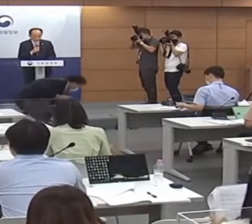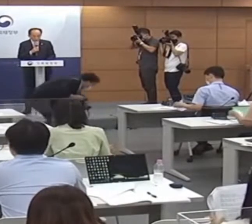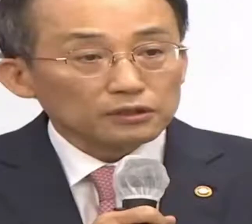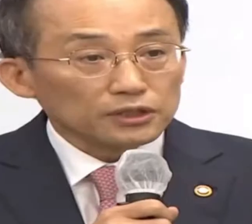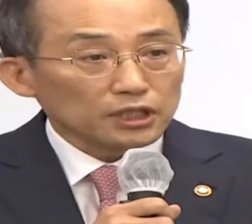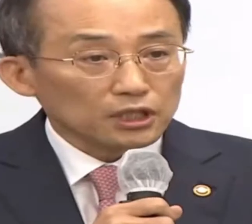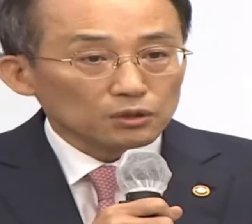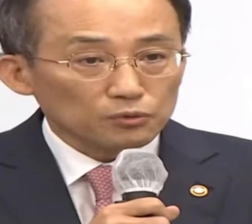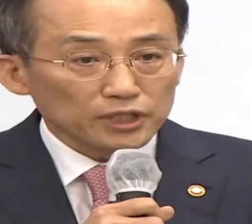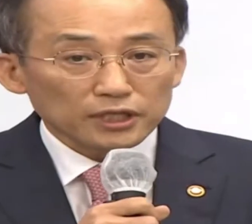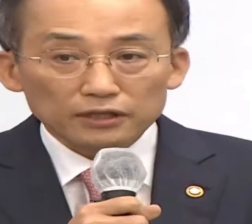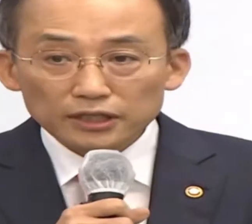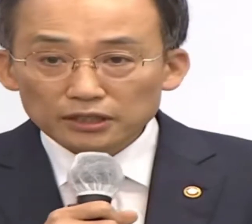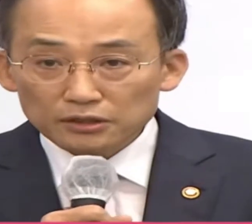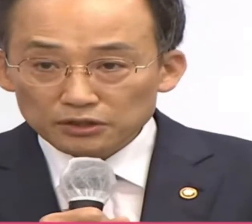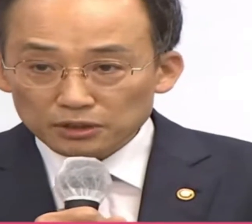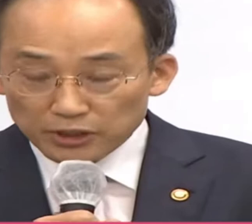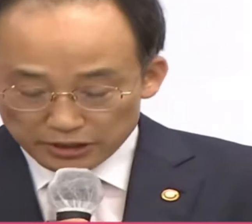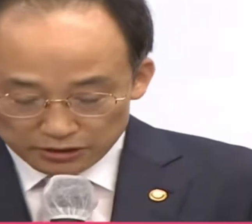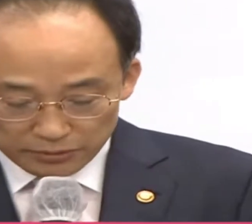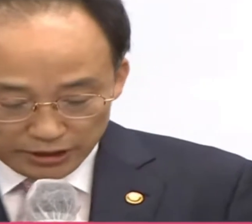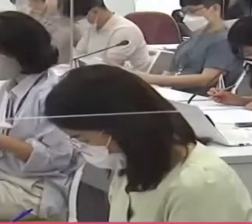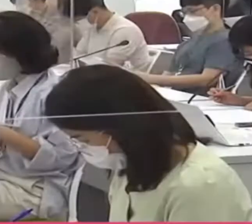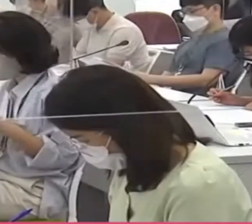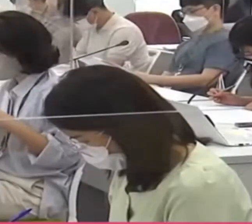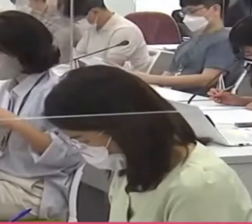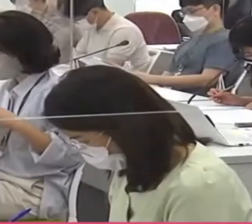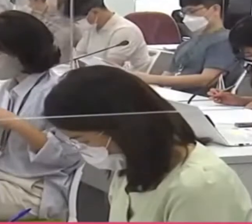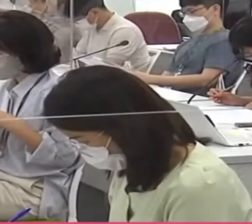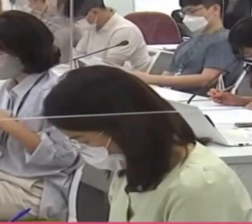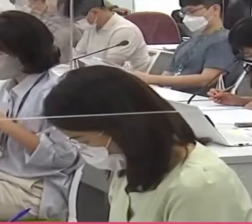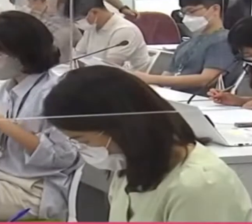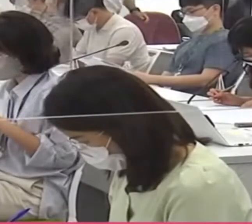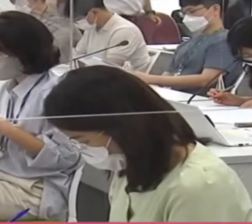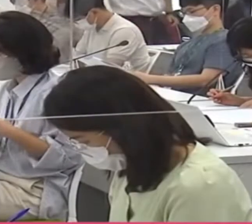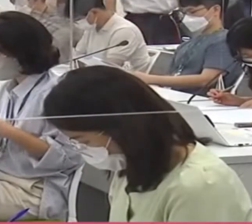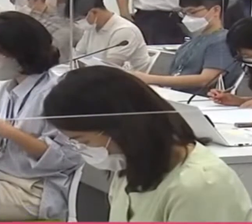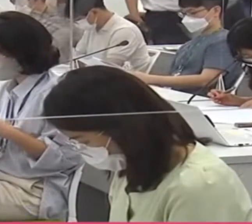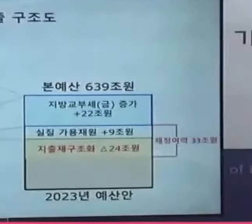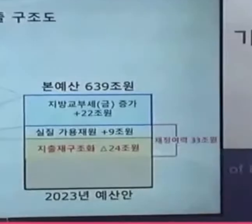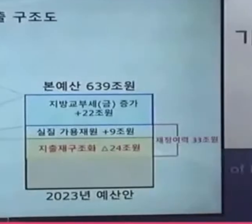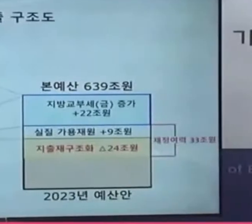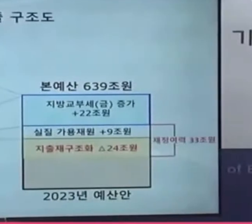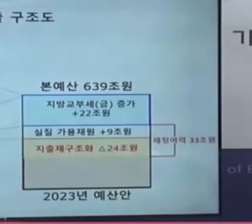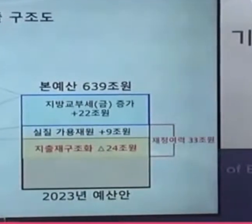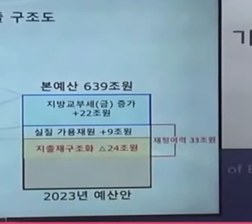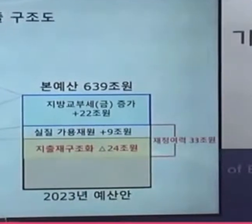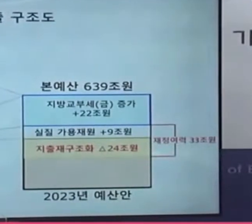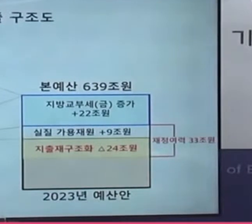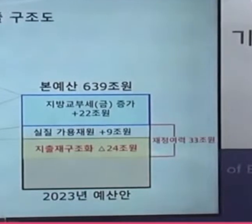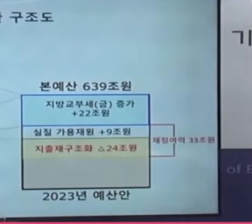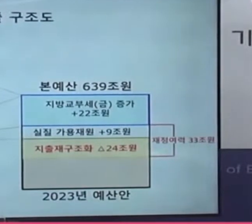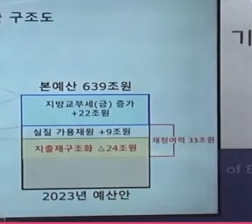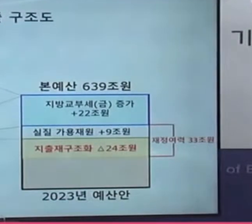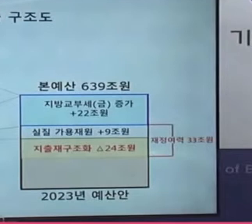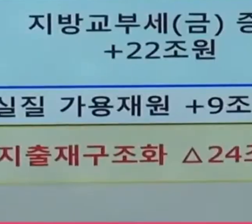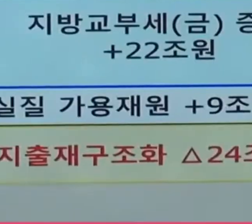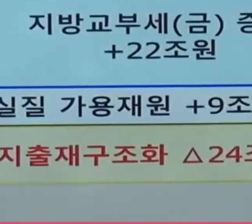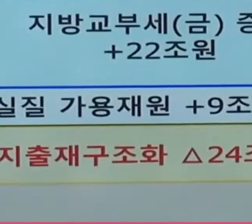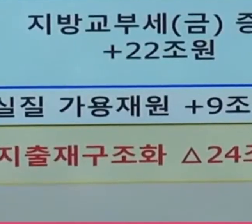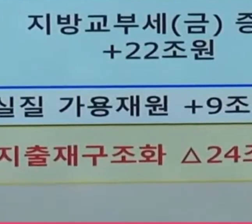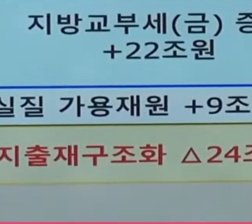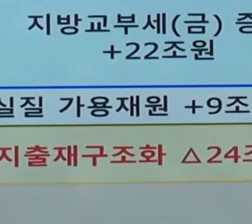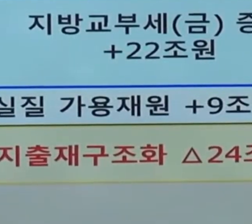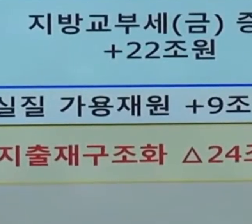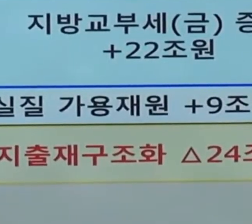Coming up on a newscast, the Union administration proposes first budget bill. The focus is on the government tightening its belt and helping the socially vulnerable amid